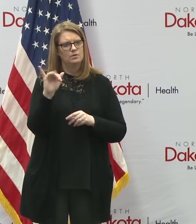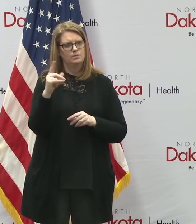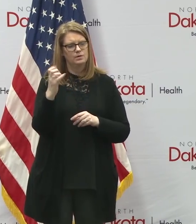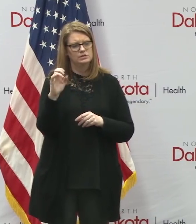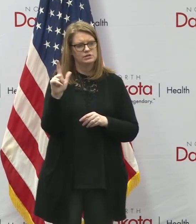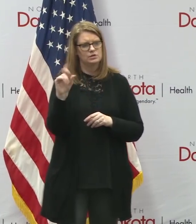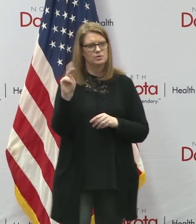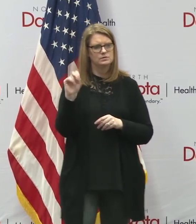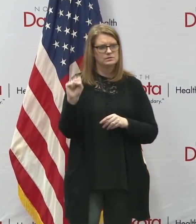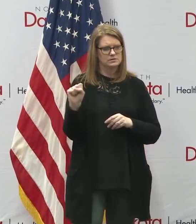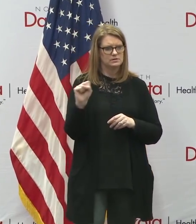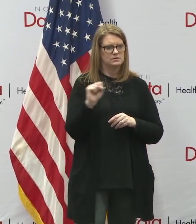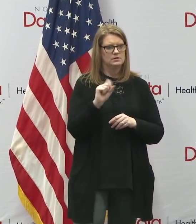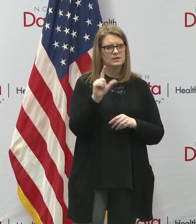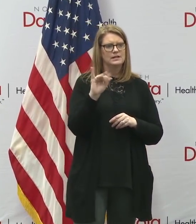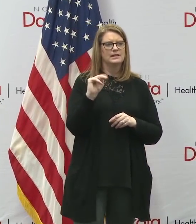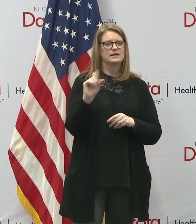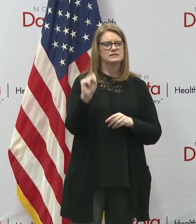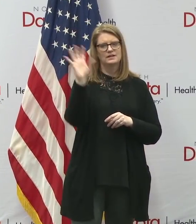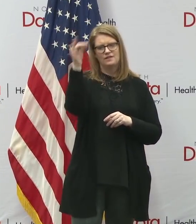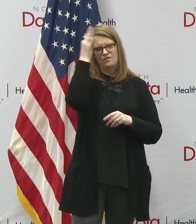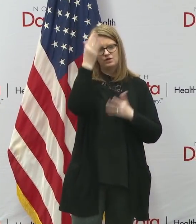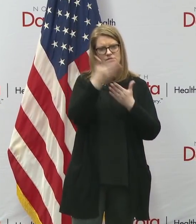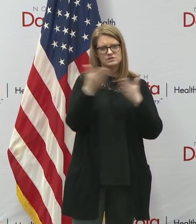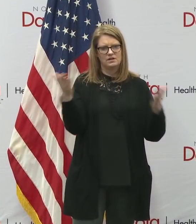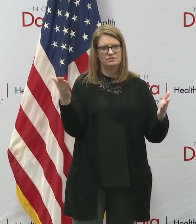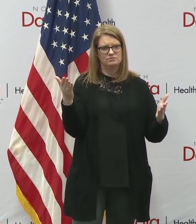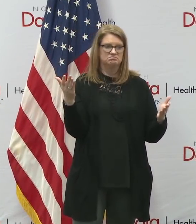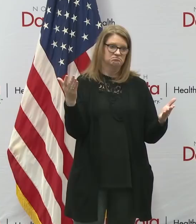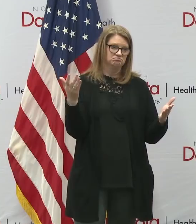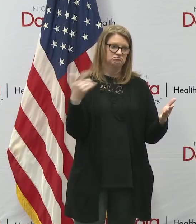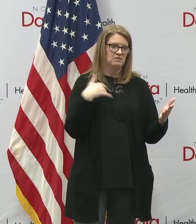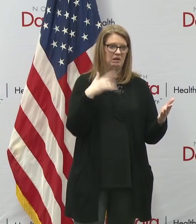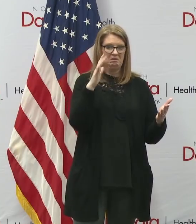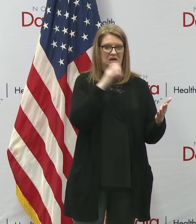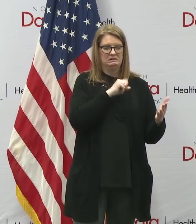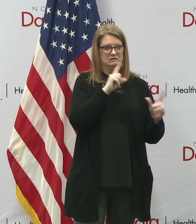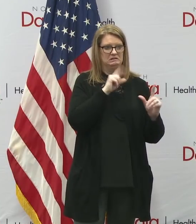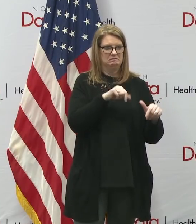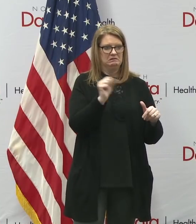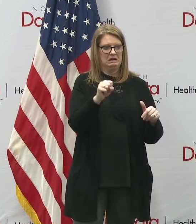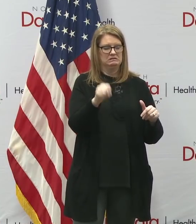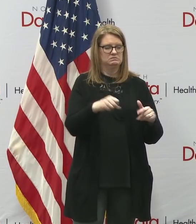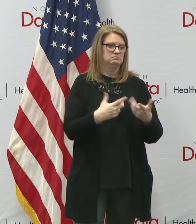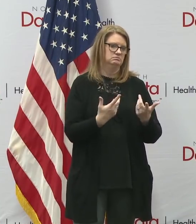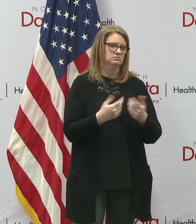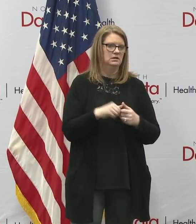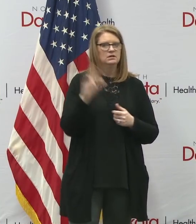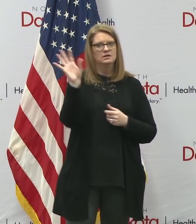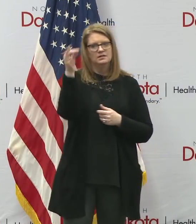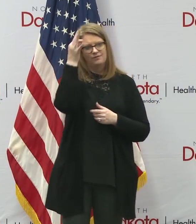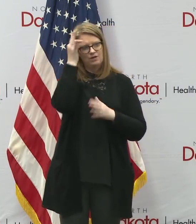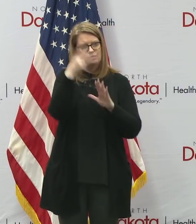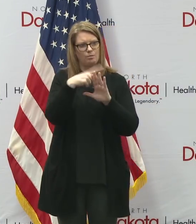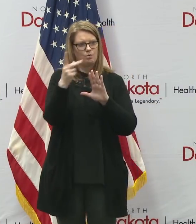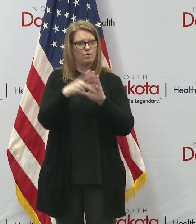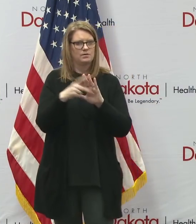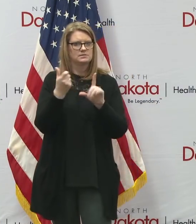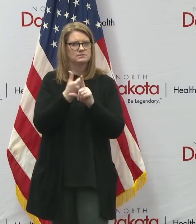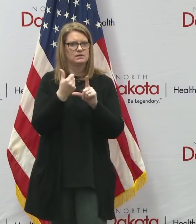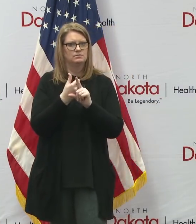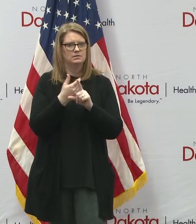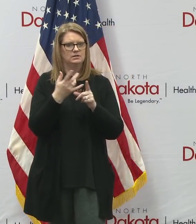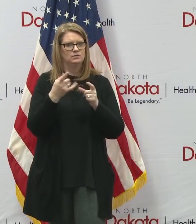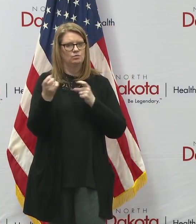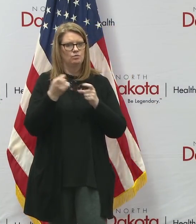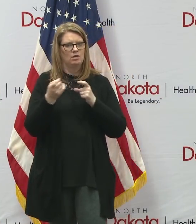Question was, will North Dakota have links to the federal stuff? And I would guess the answer is yes, because a number of those federal programs will be administered